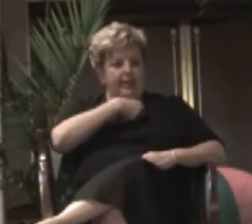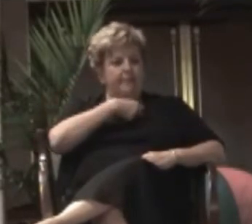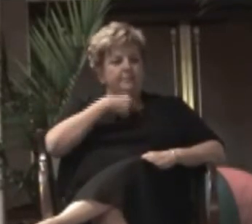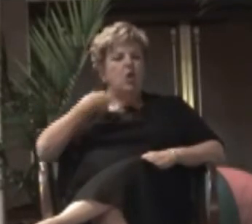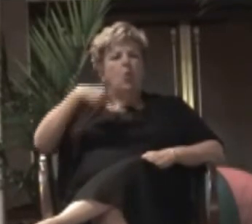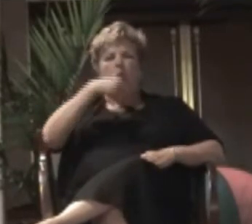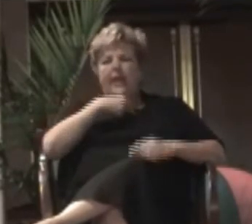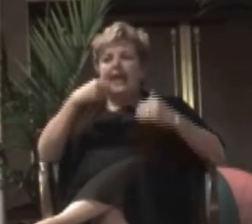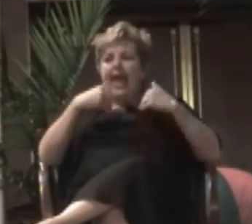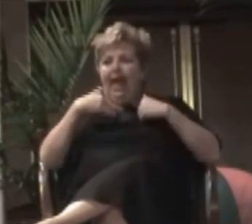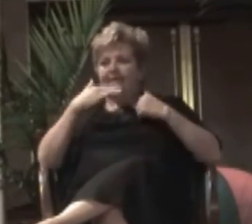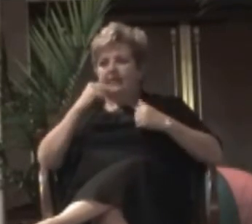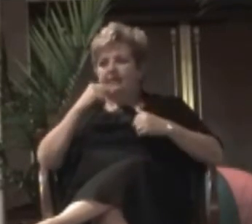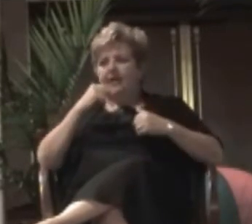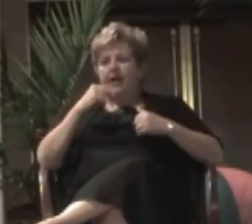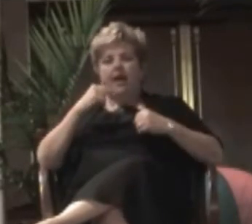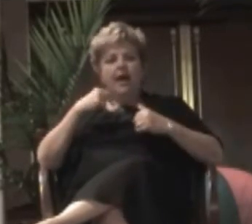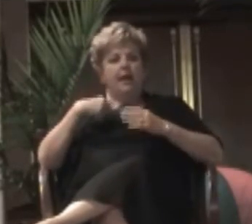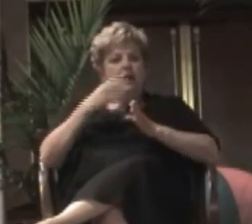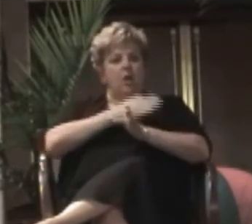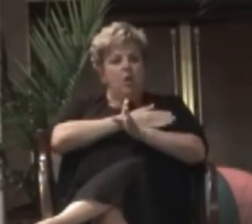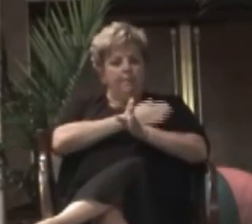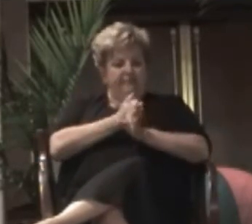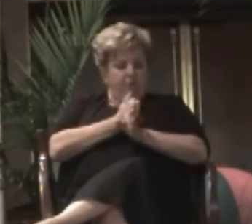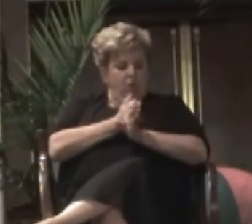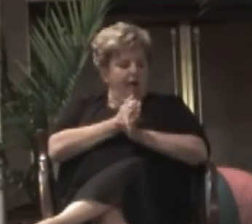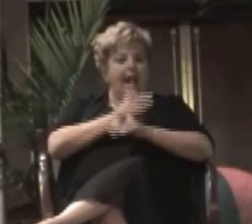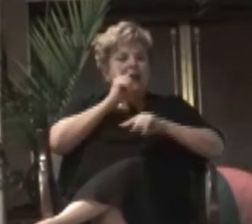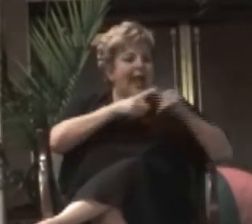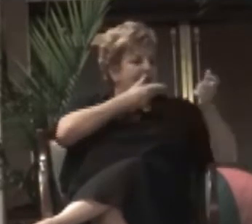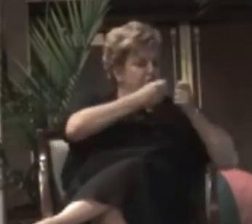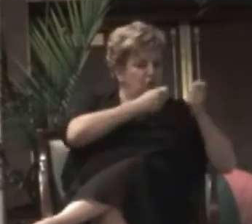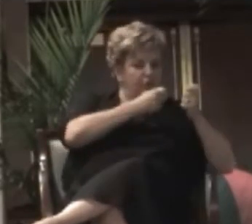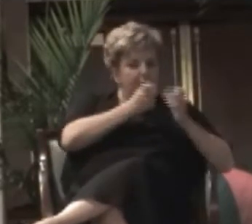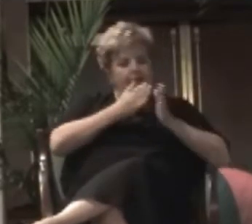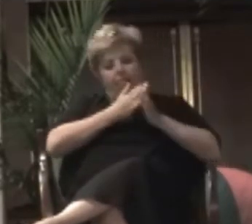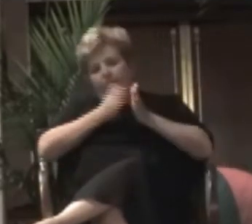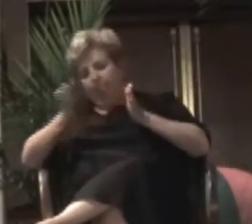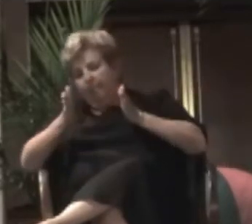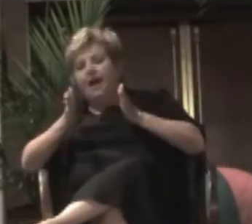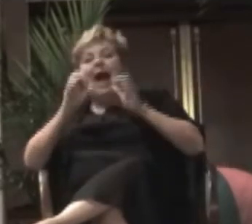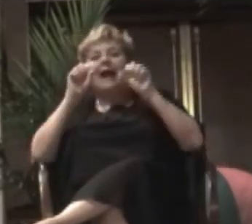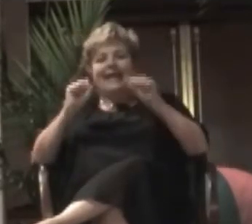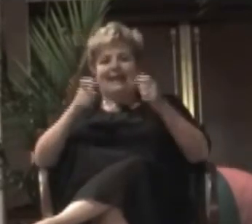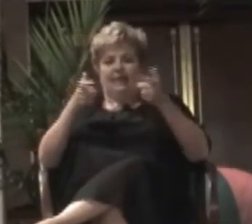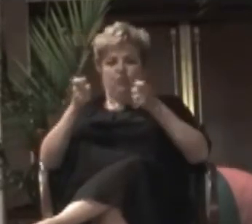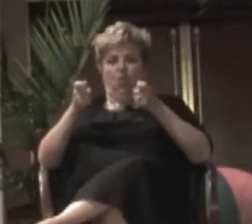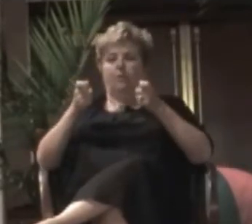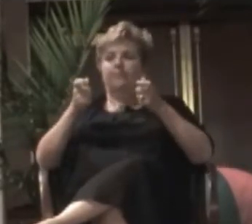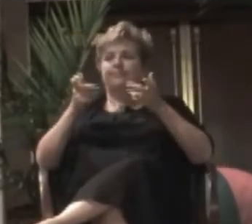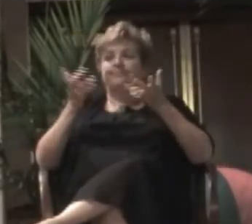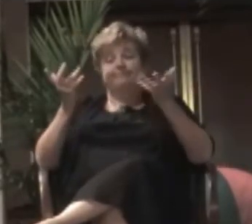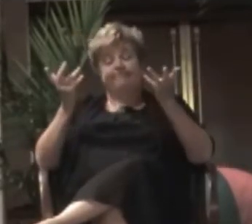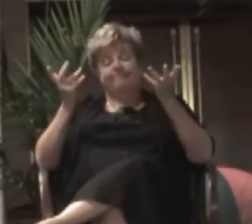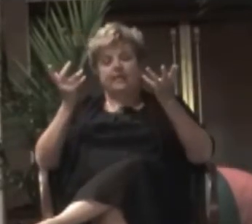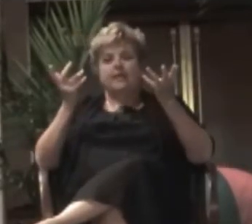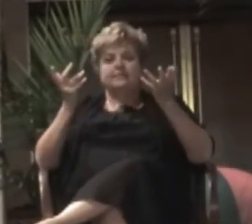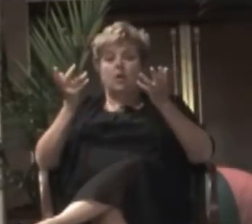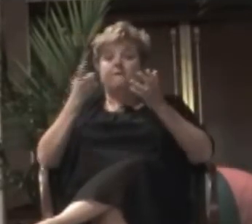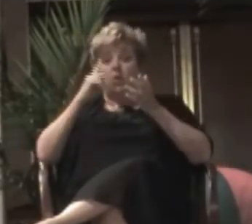of drinking into uncontrolled drinking or alcoholism. Best I could tell, that happened to me when I was about 18. I was in I